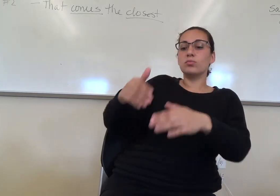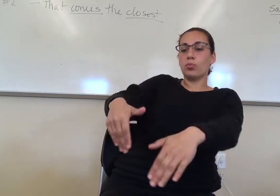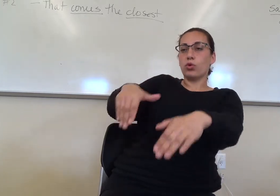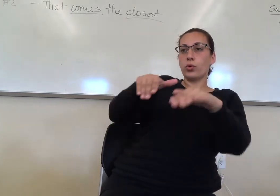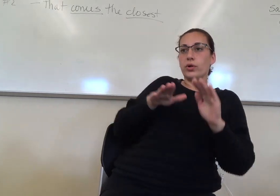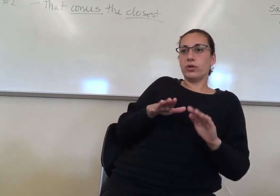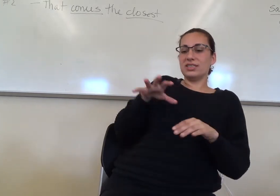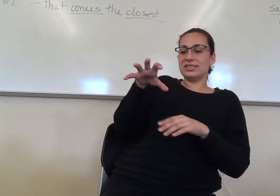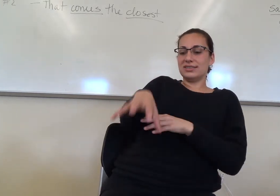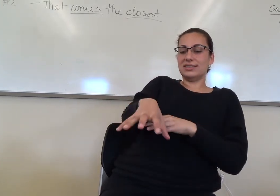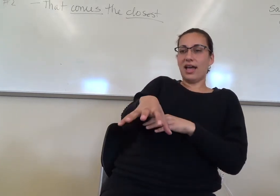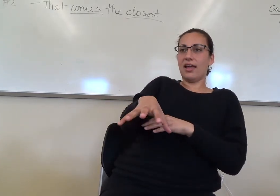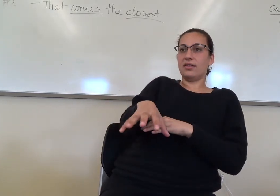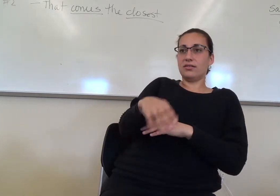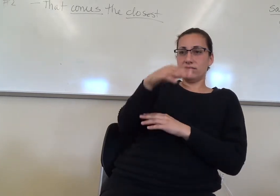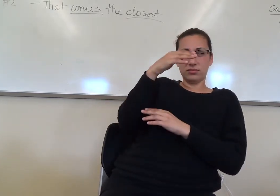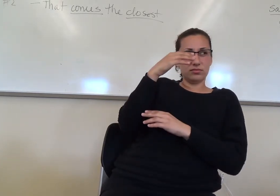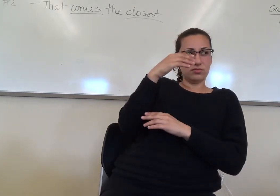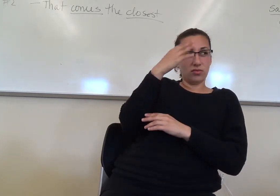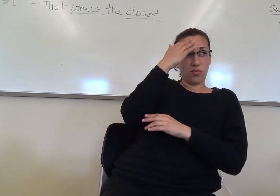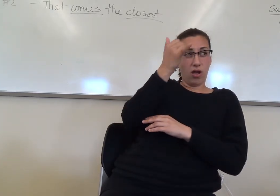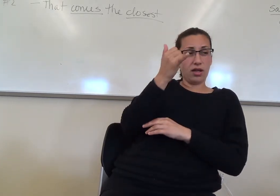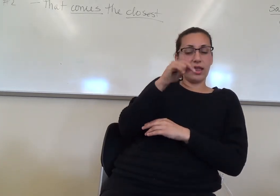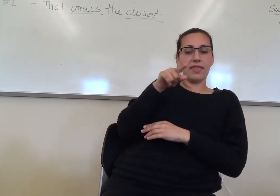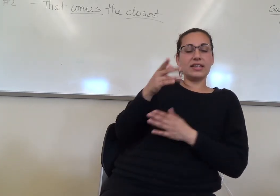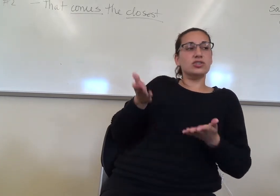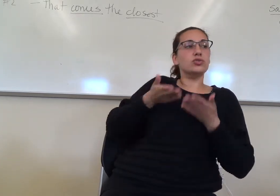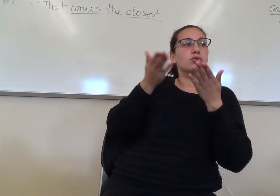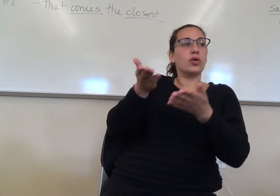serve, and so I would rather start it with,